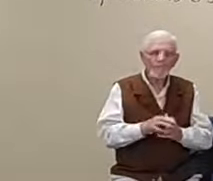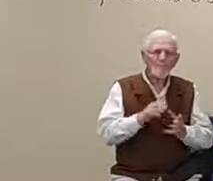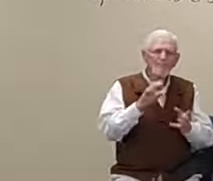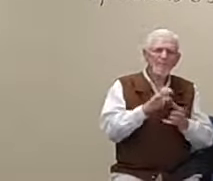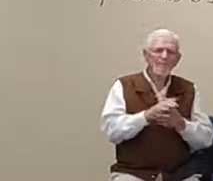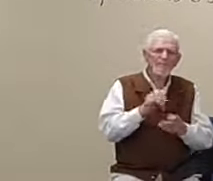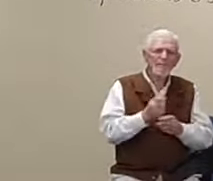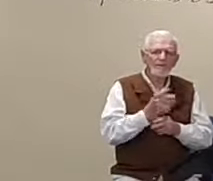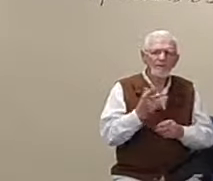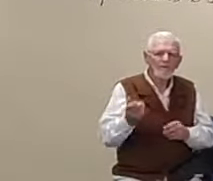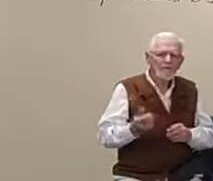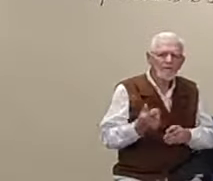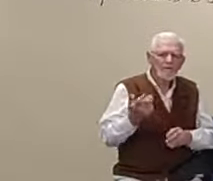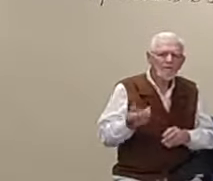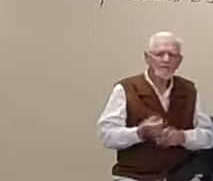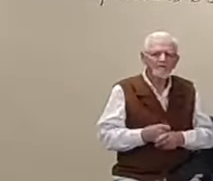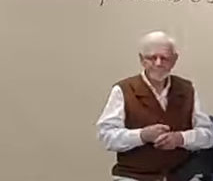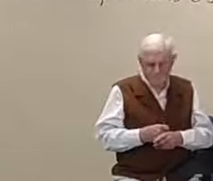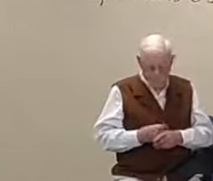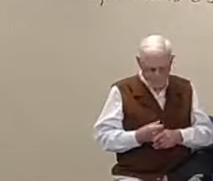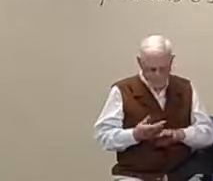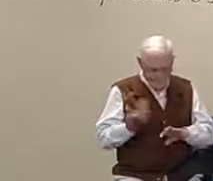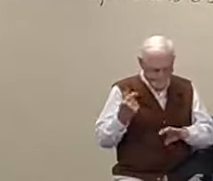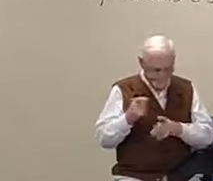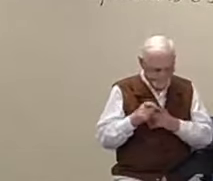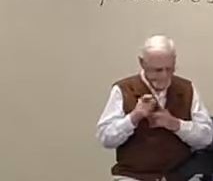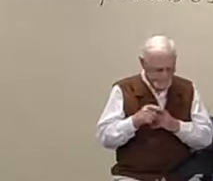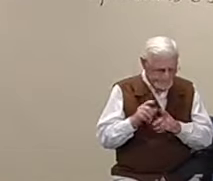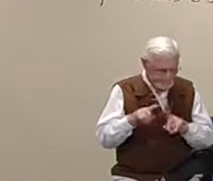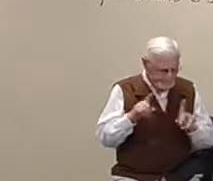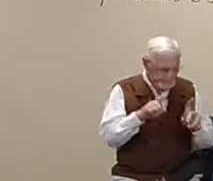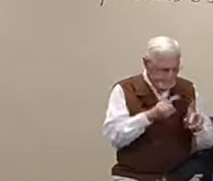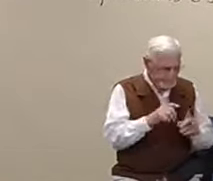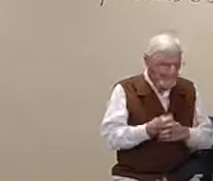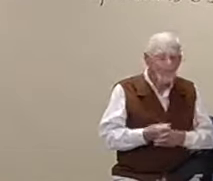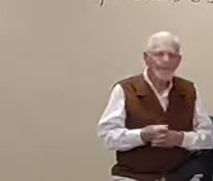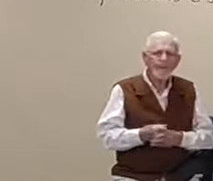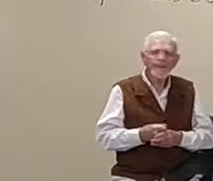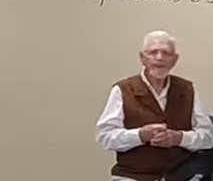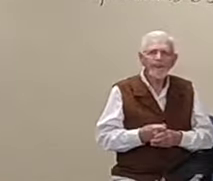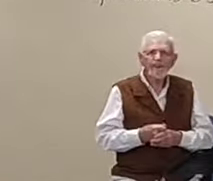of that, you know, dispensational, premillennial, separated, you know, missions,